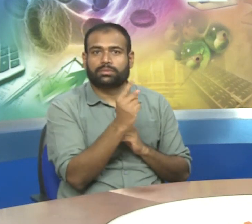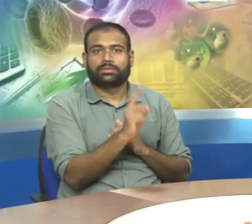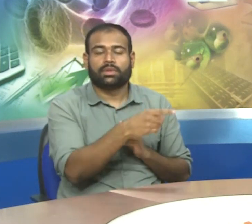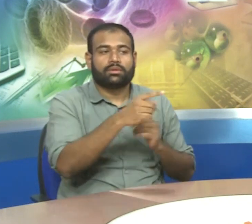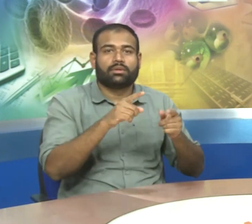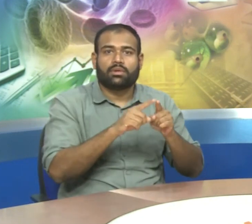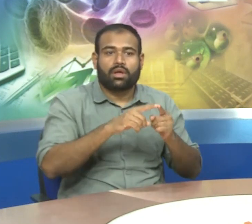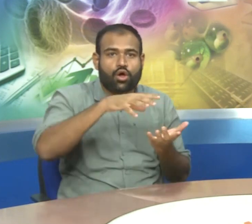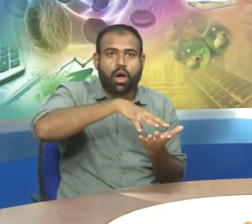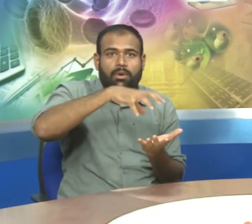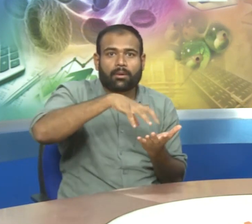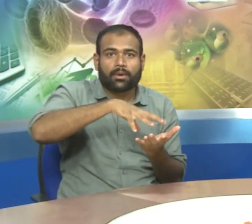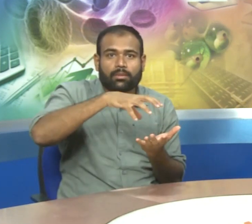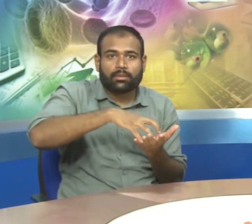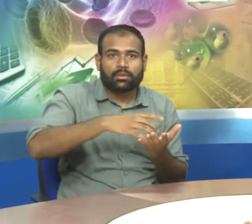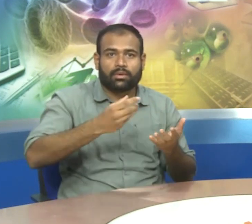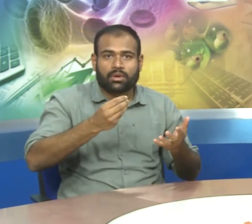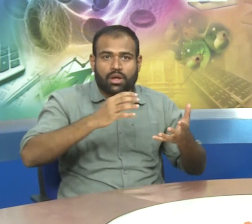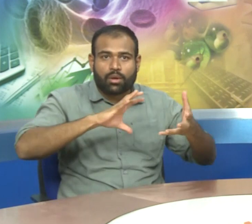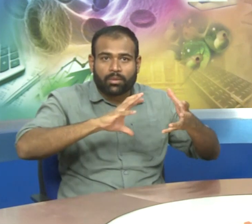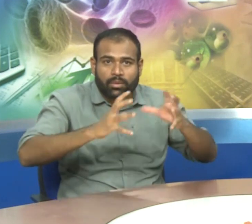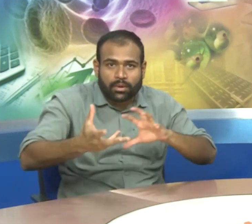And if we talk about the reprographic services,